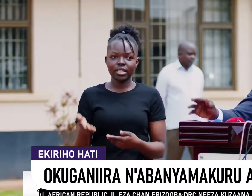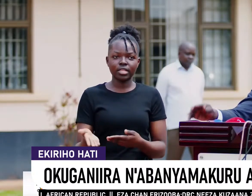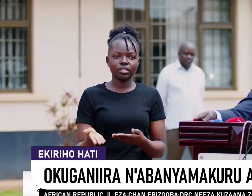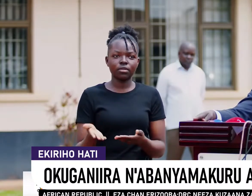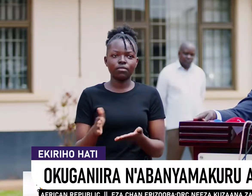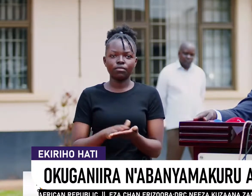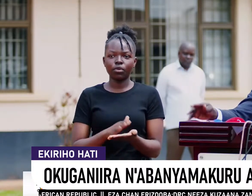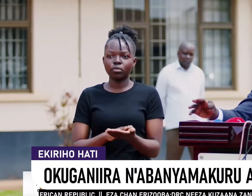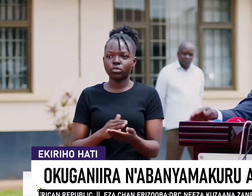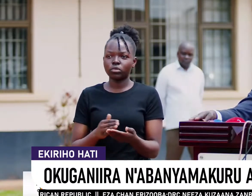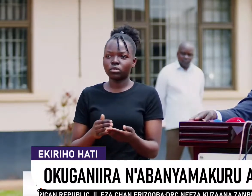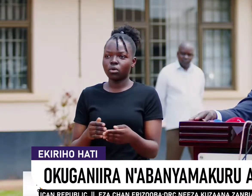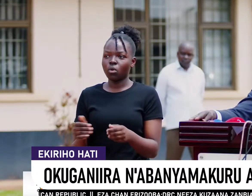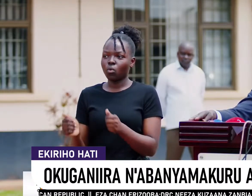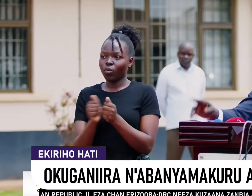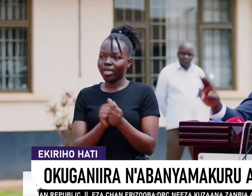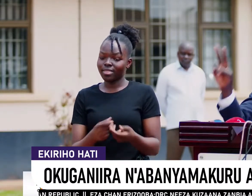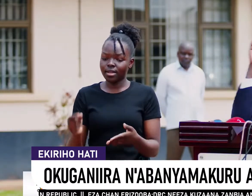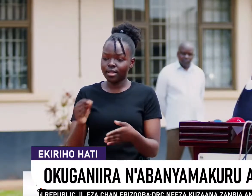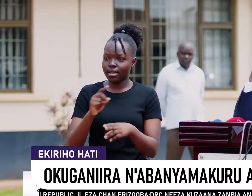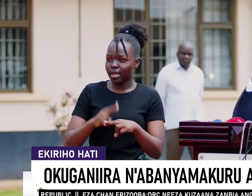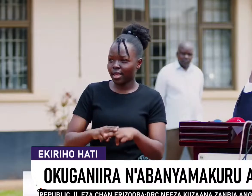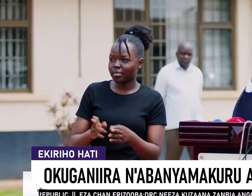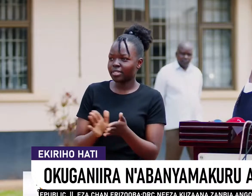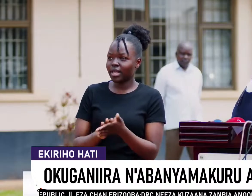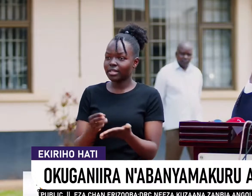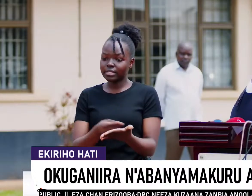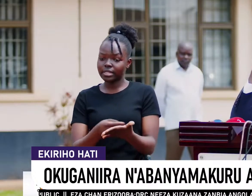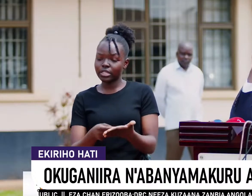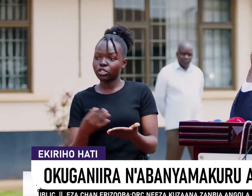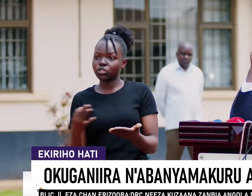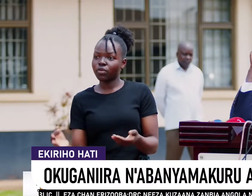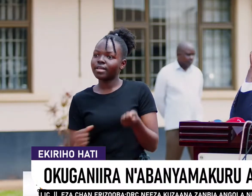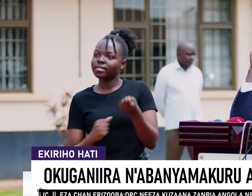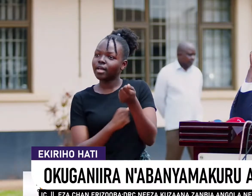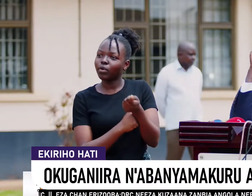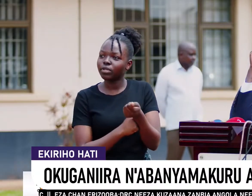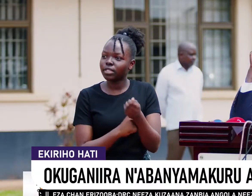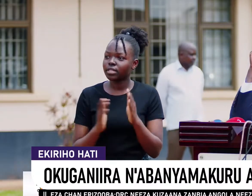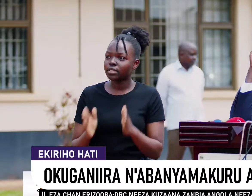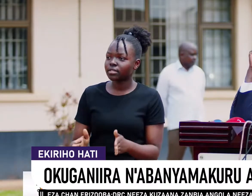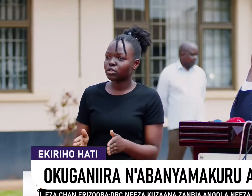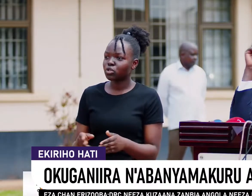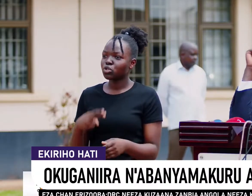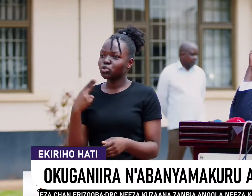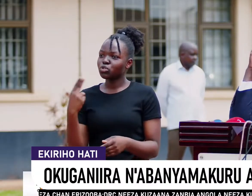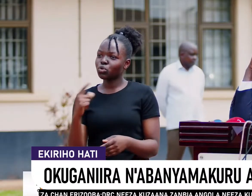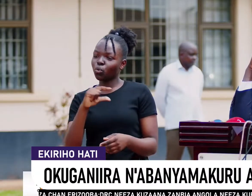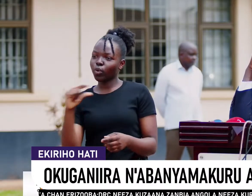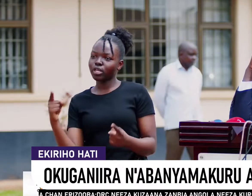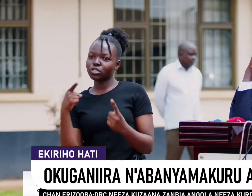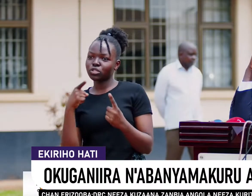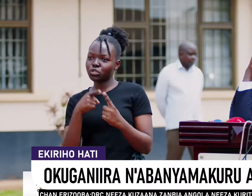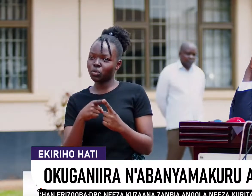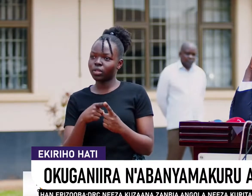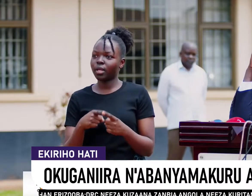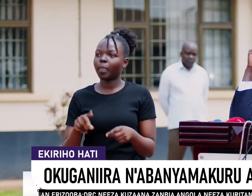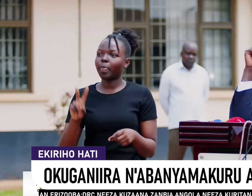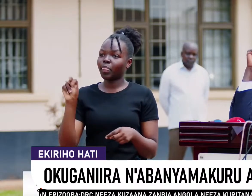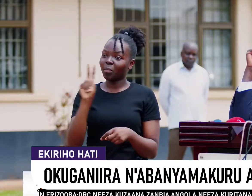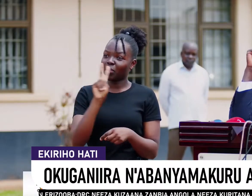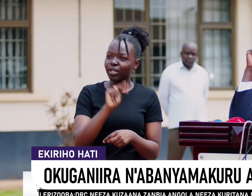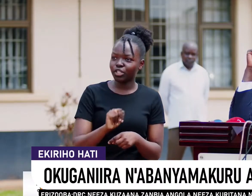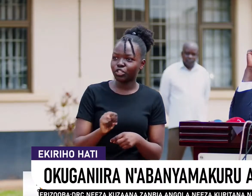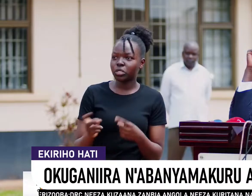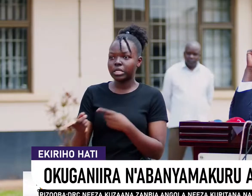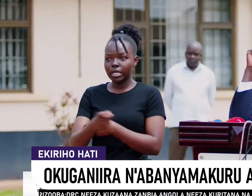names and signatures of their supporters at least 2 weeks to the nomination period,